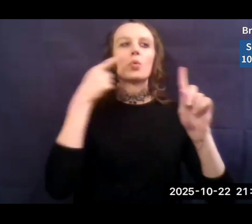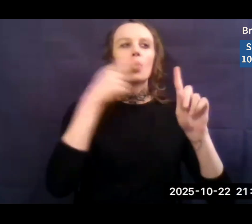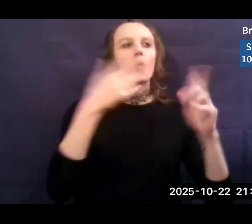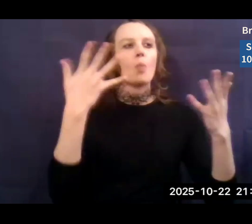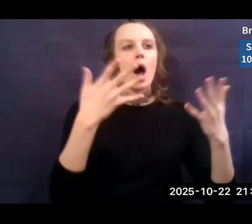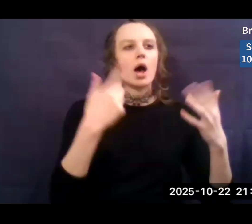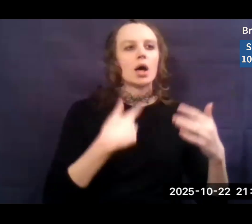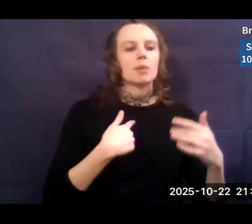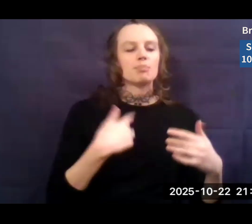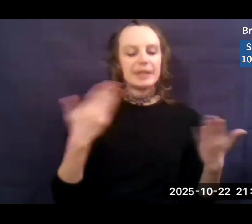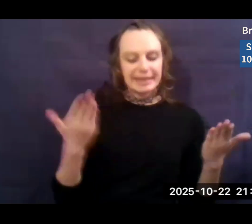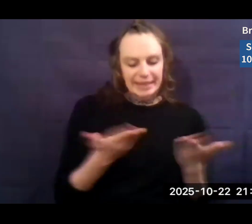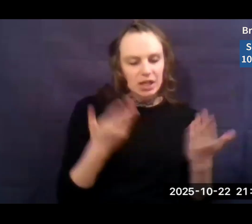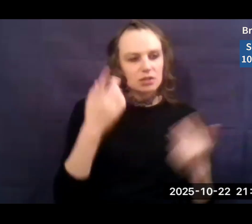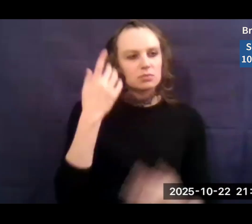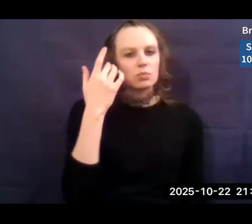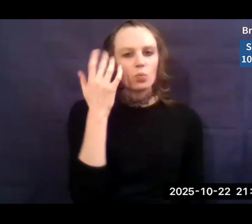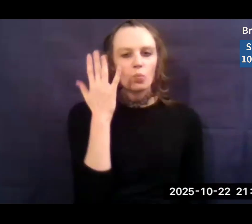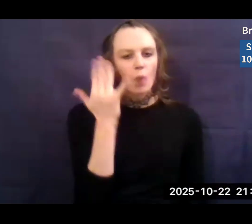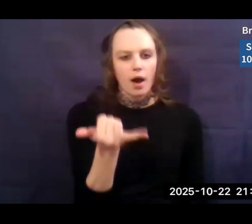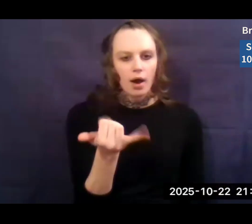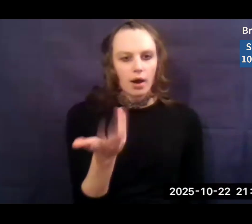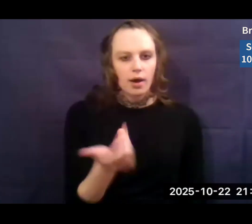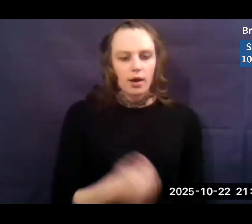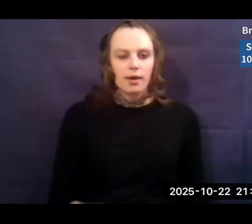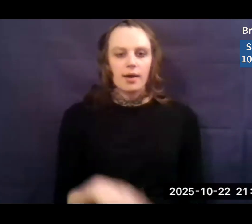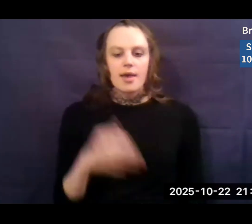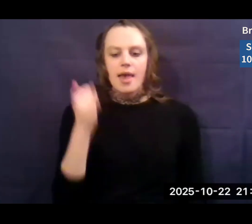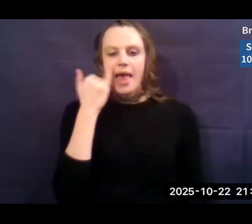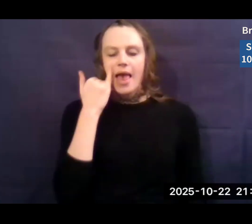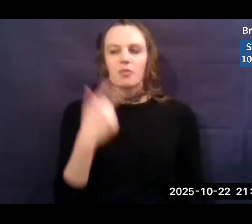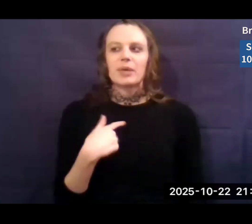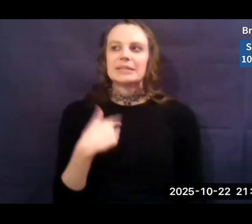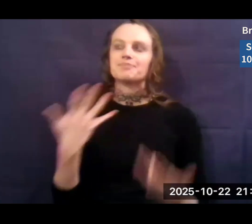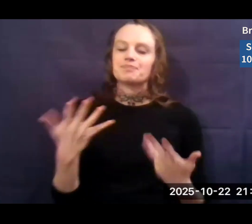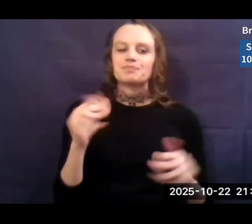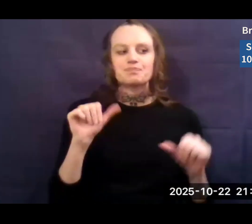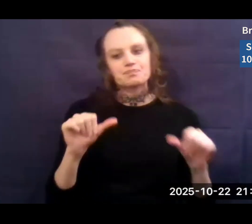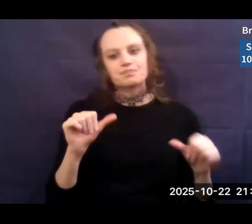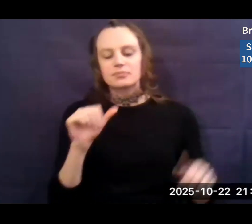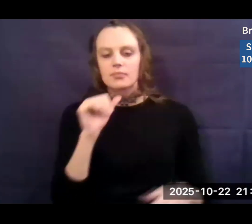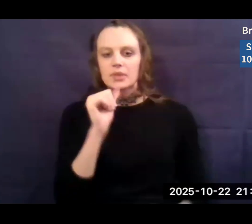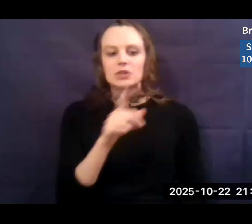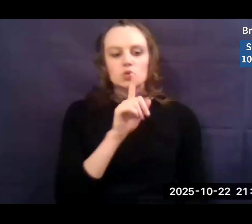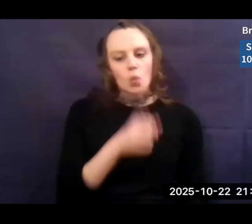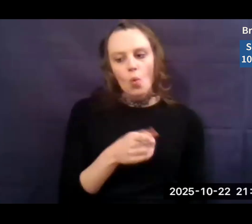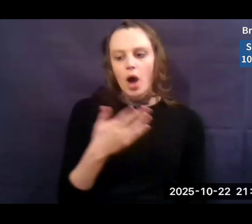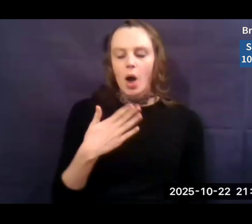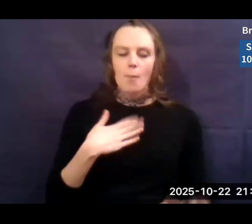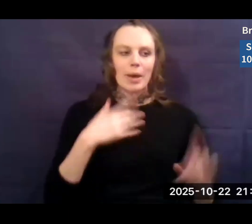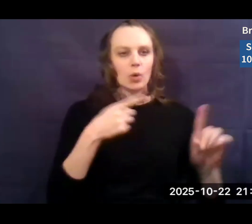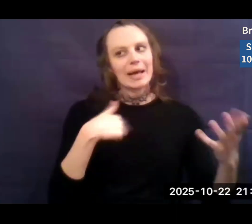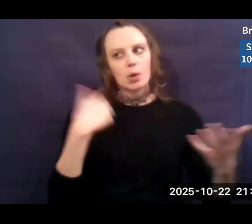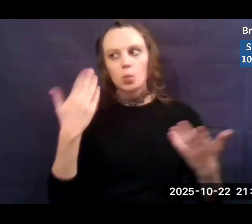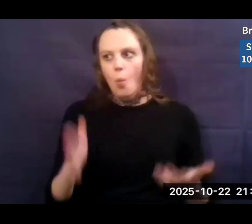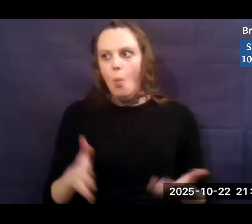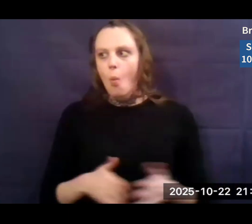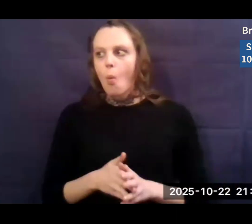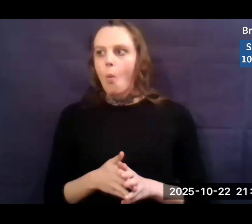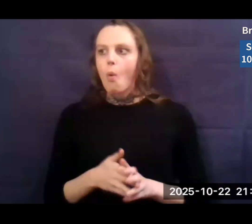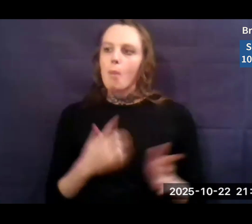there. Um, if there is any question, if there's ever any question about what my primary purpose for